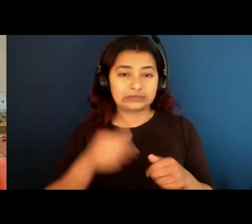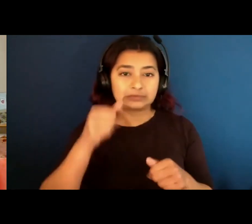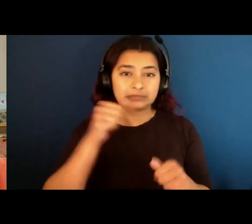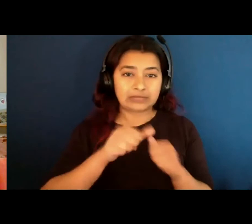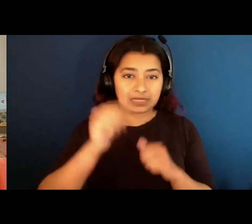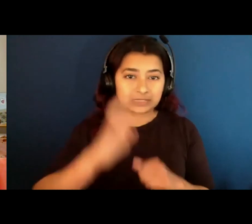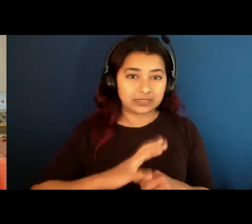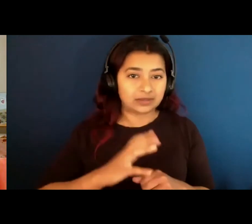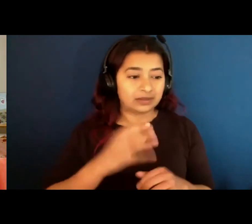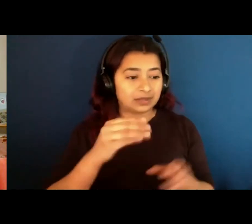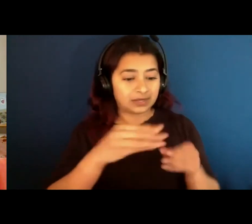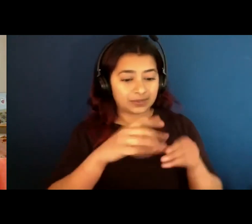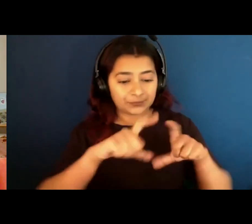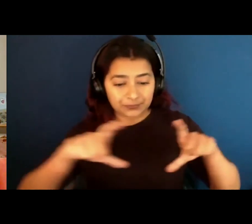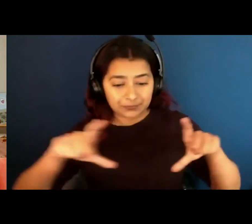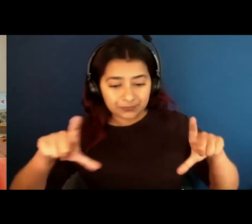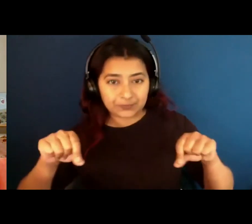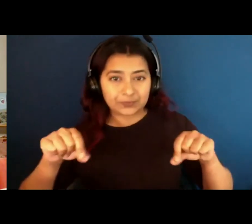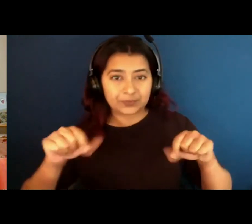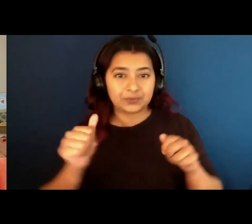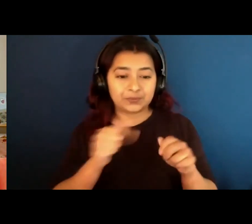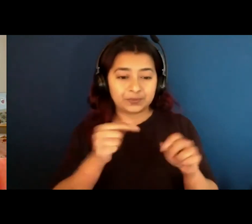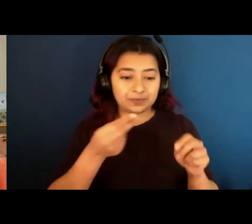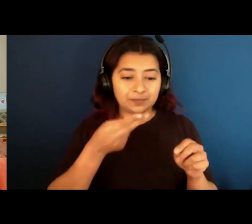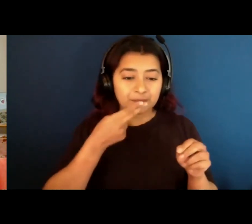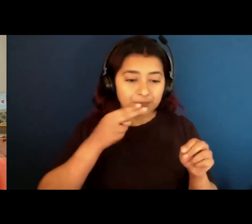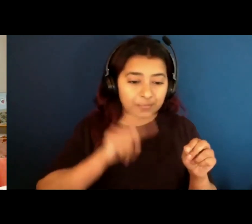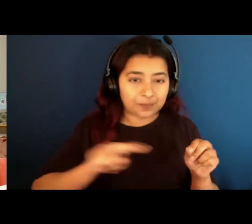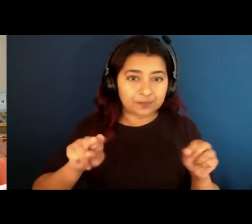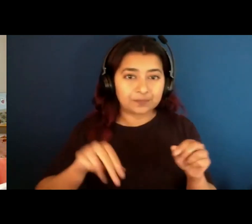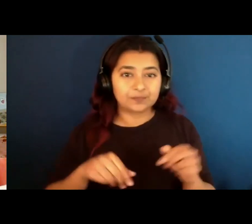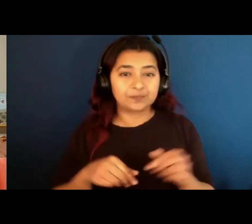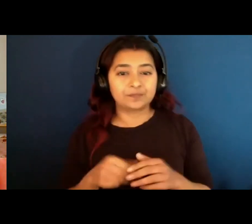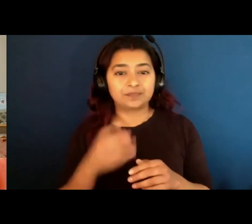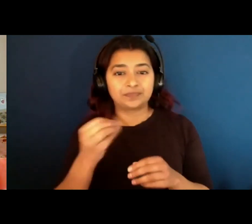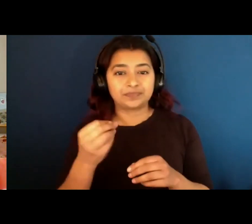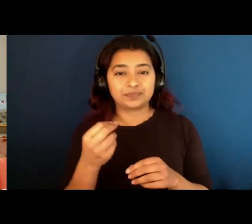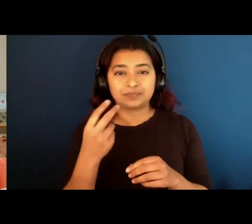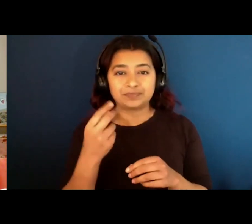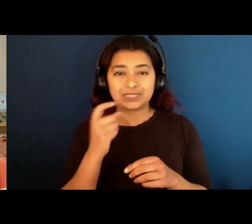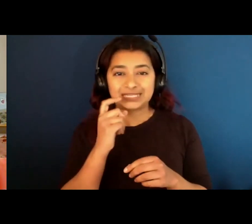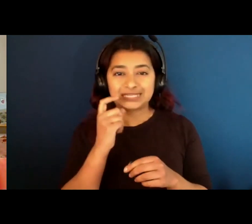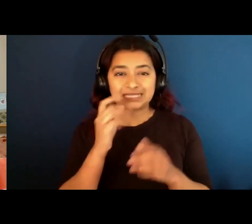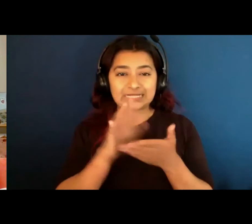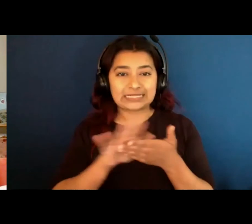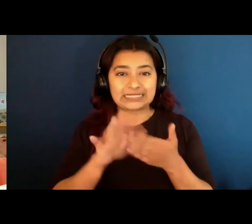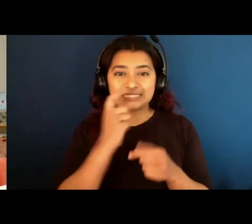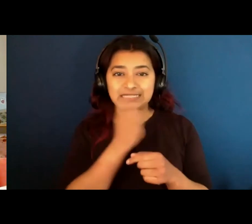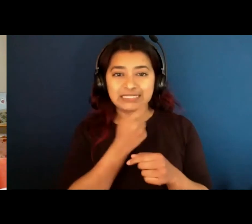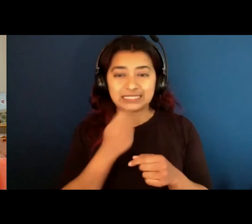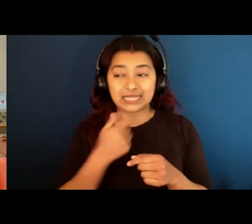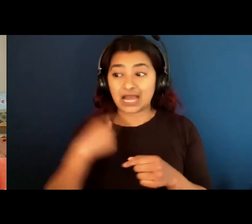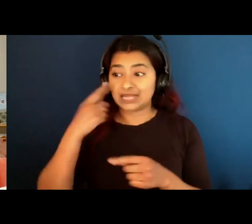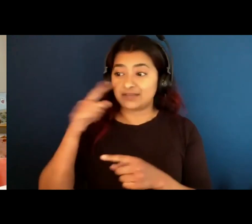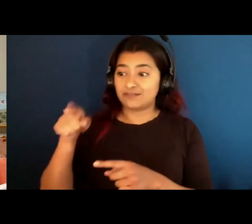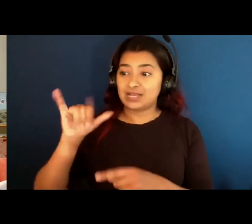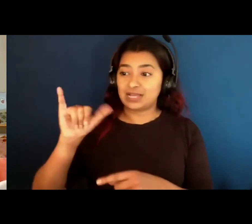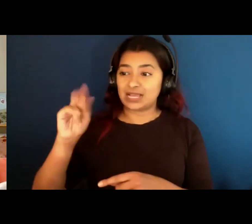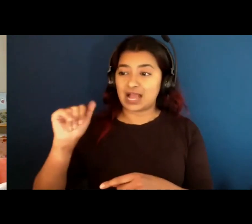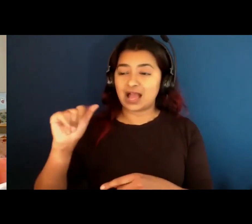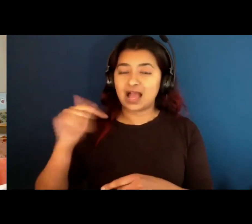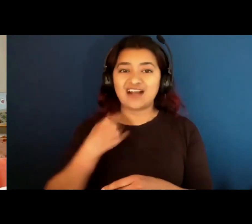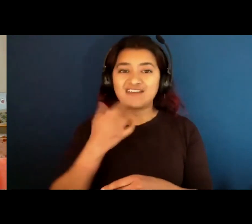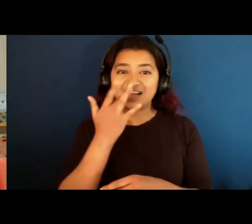thick envelope sealed with spit that was spat between the gap and two clean teeth, because I think of Yanga as having a gap between his